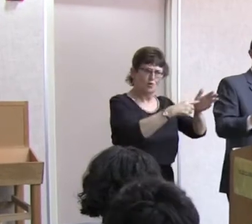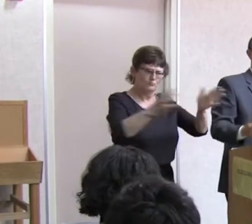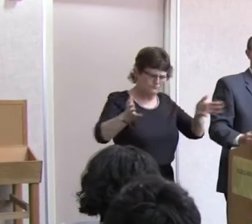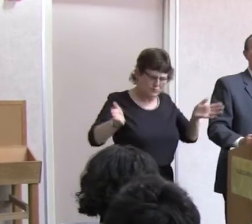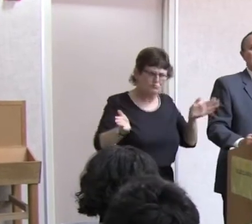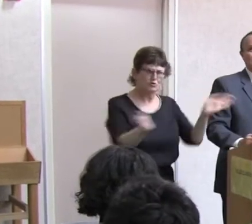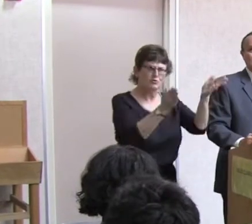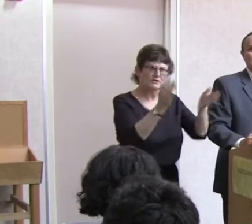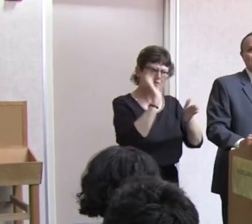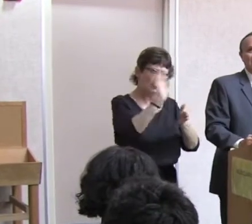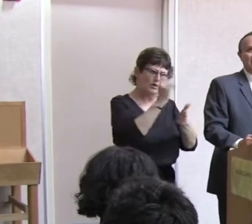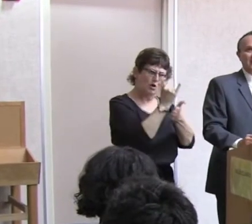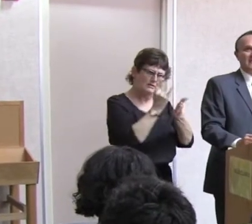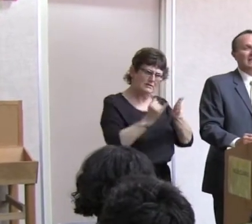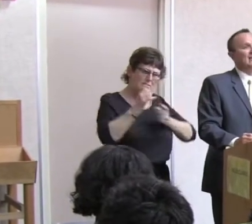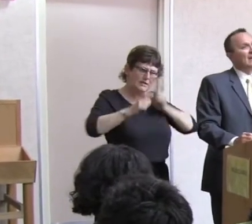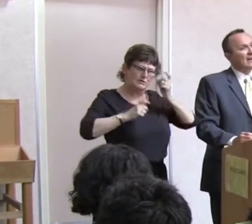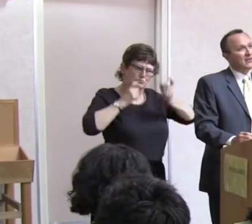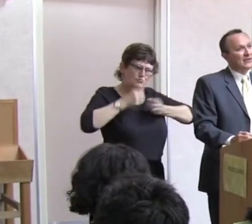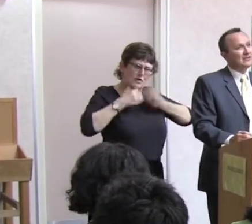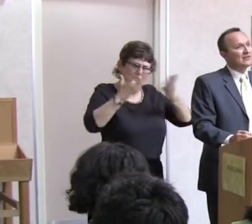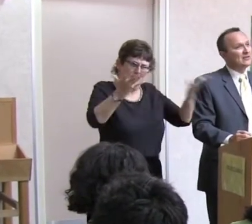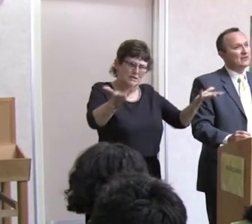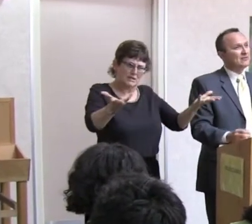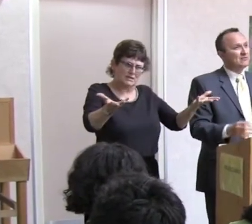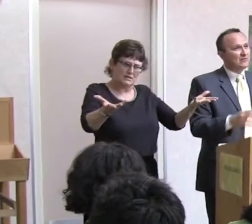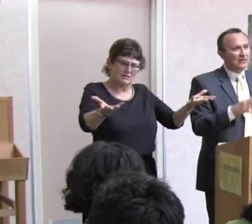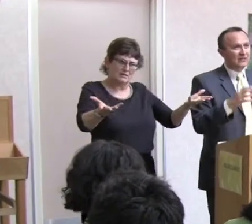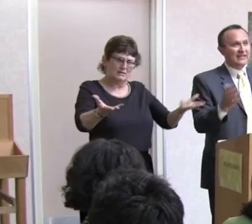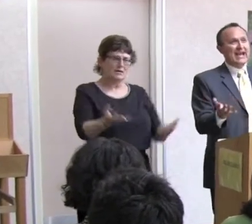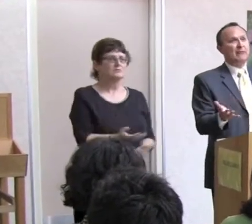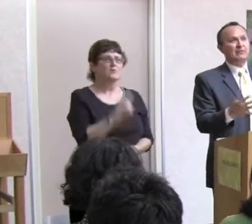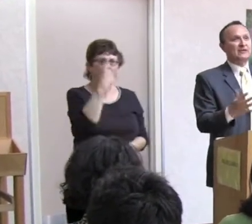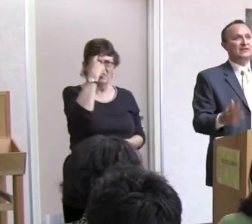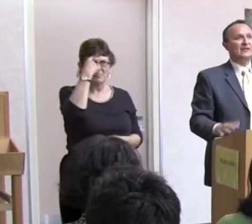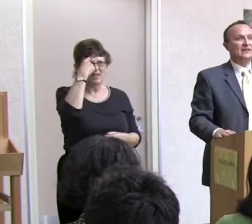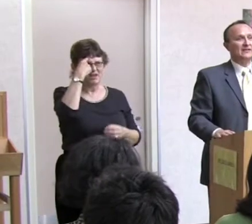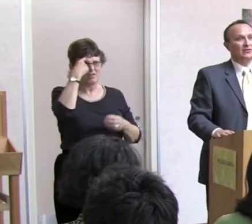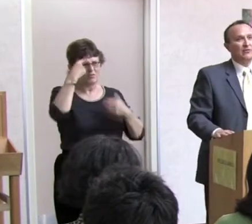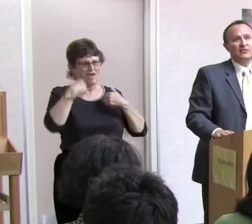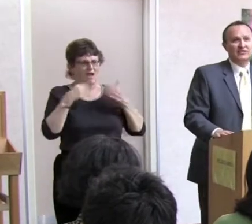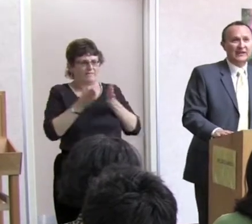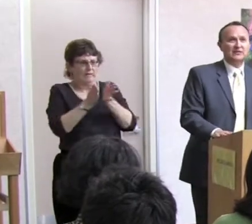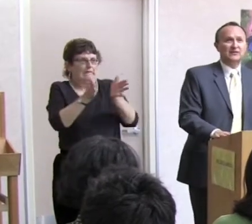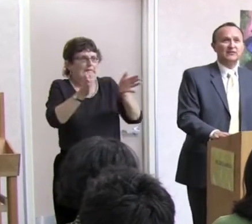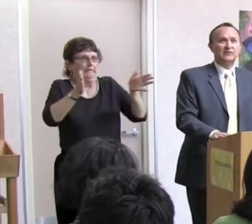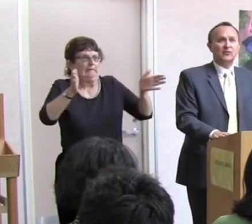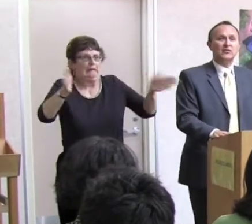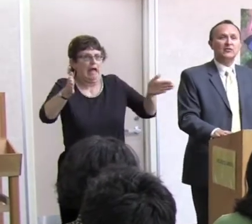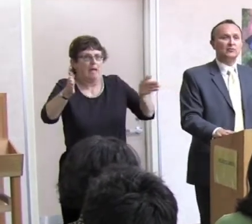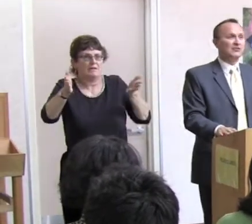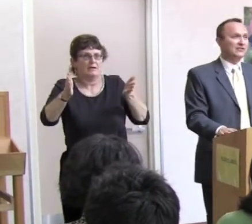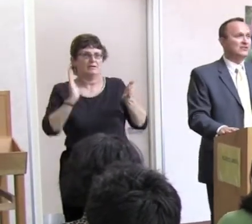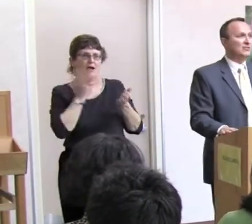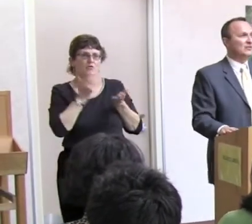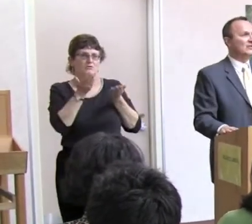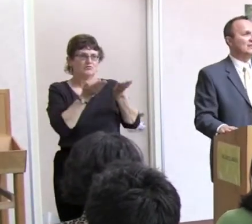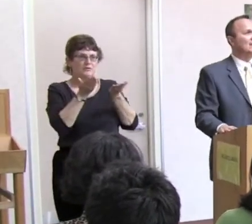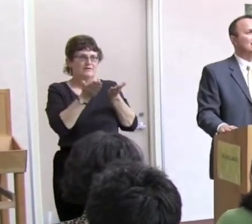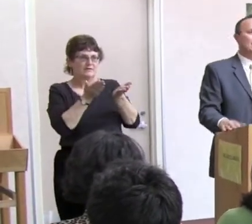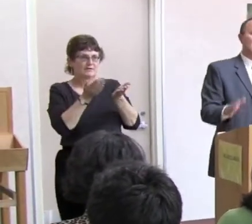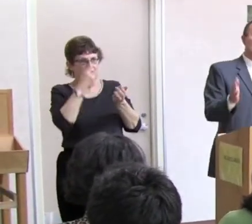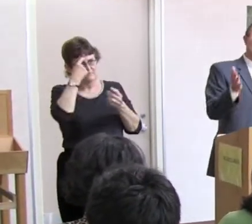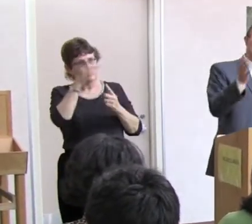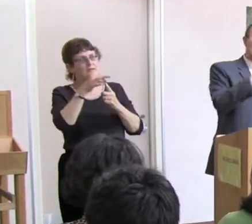encourage their artistic expressions, because I think that there is a gap in services out there for the special needs